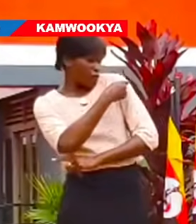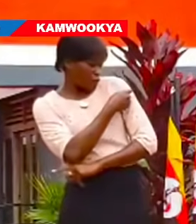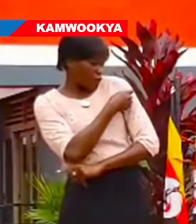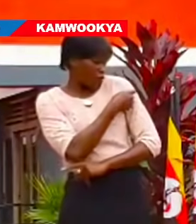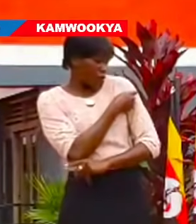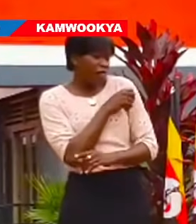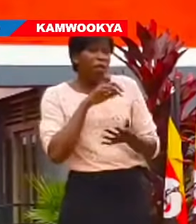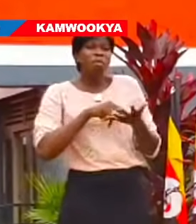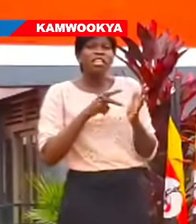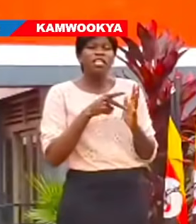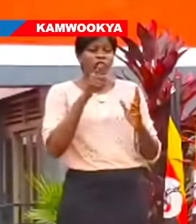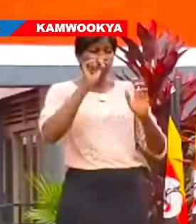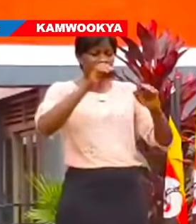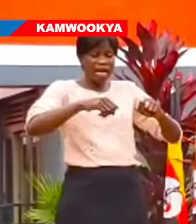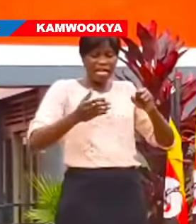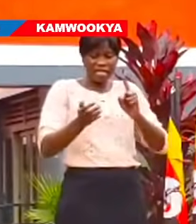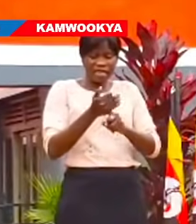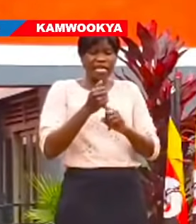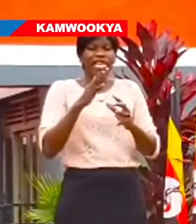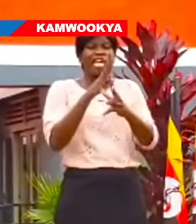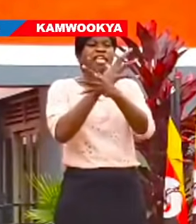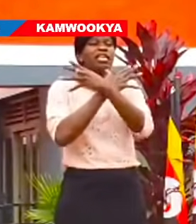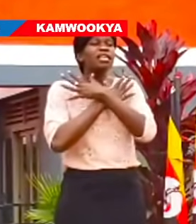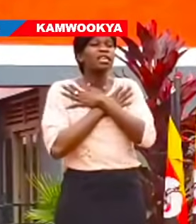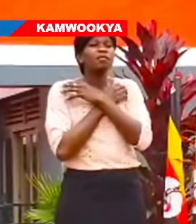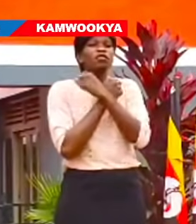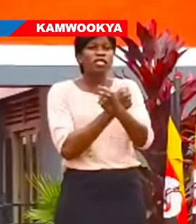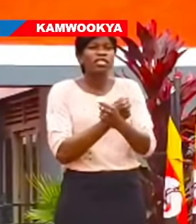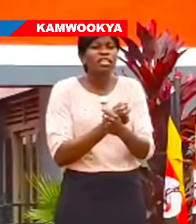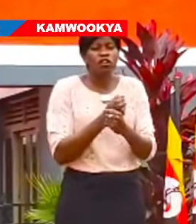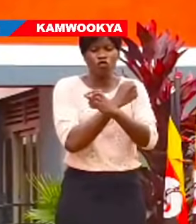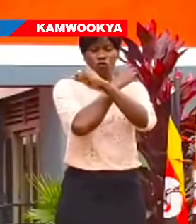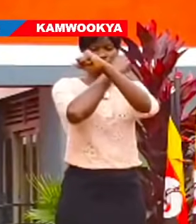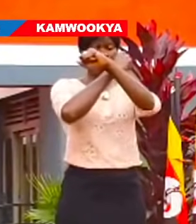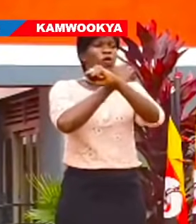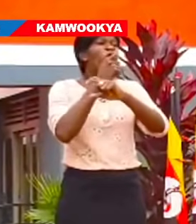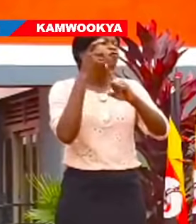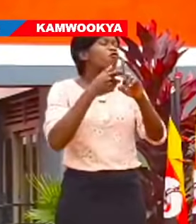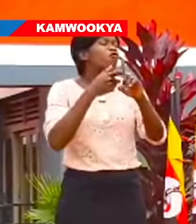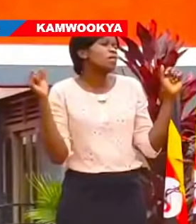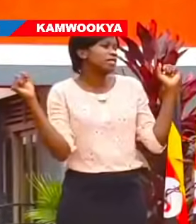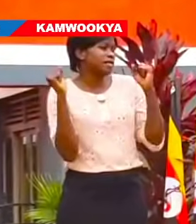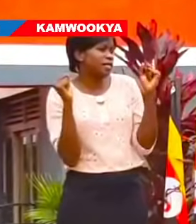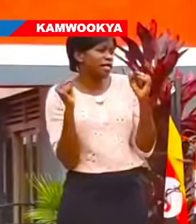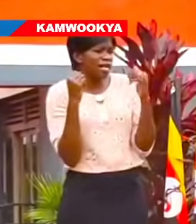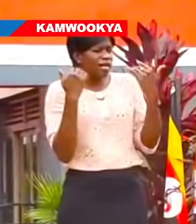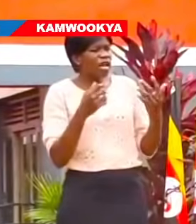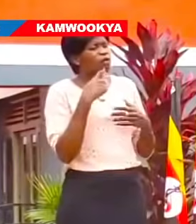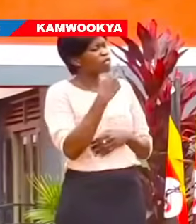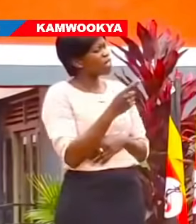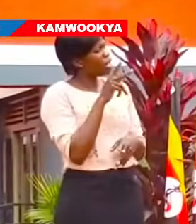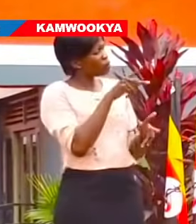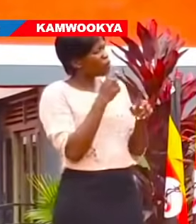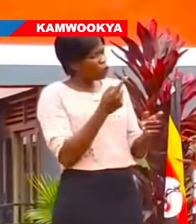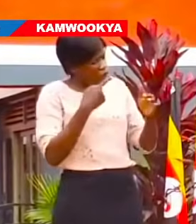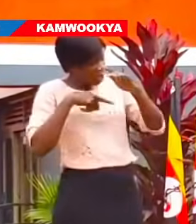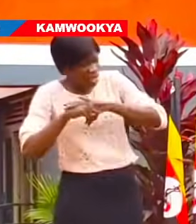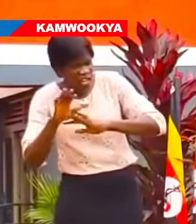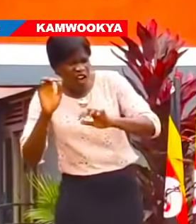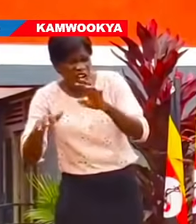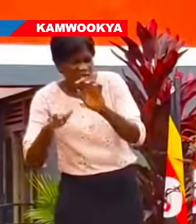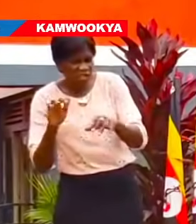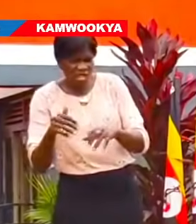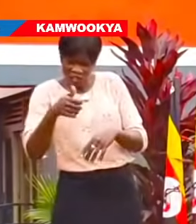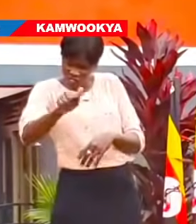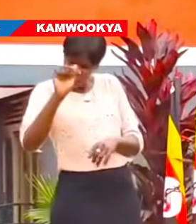myaka abasirikale bwe baba banafuye. Kati n'olwekyo ogamba ffe abayingira offices ffe tusooka